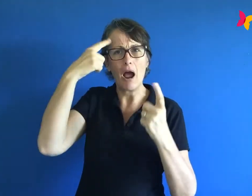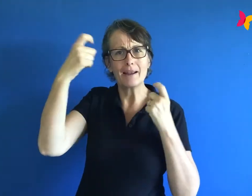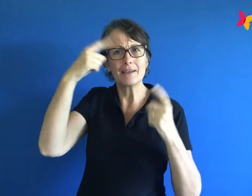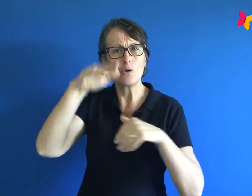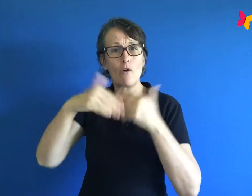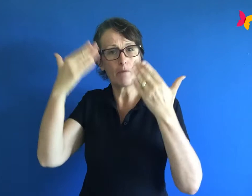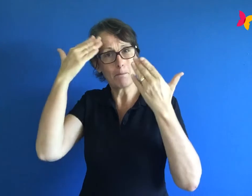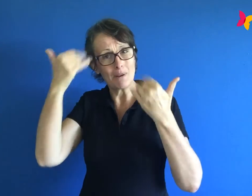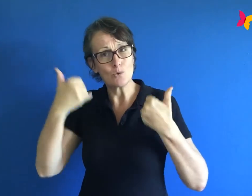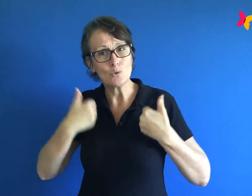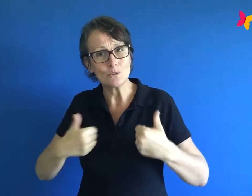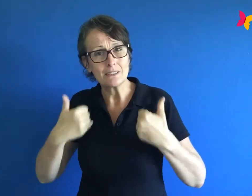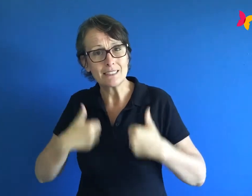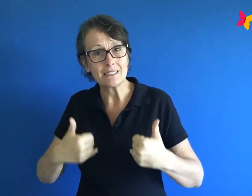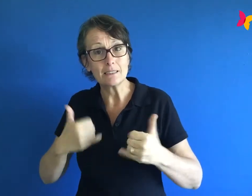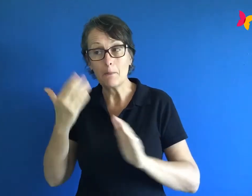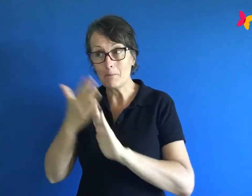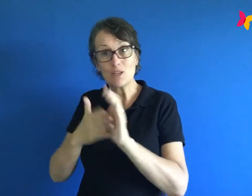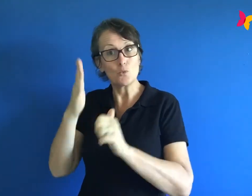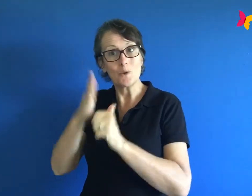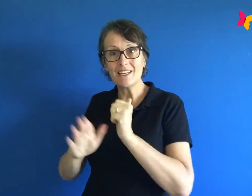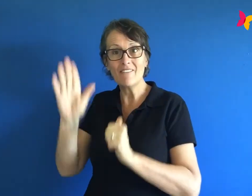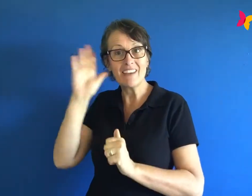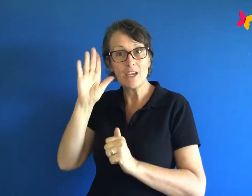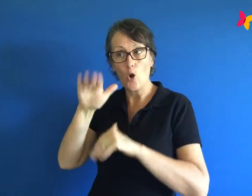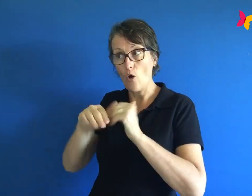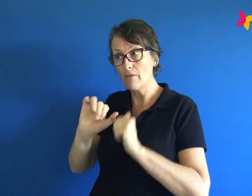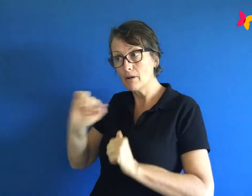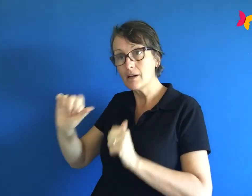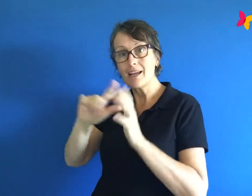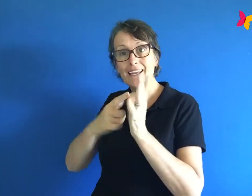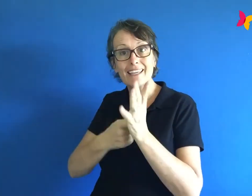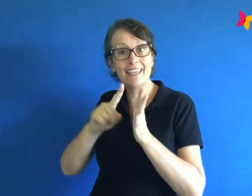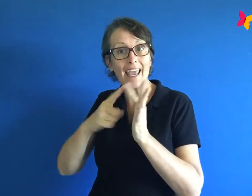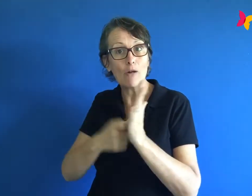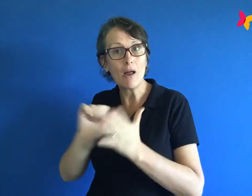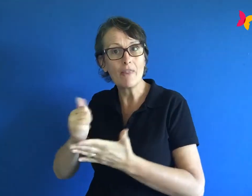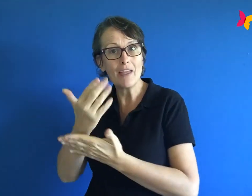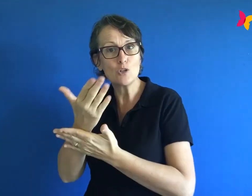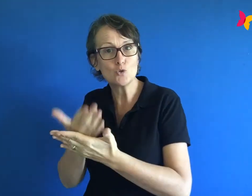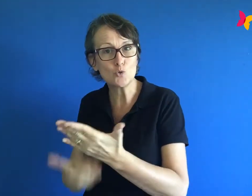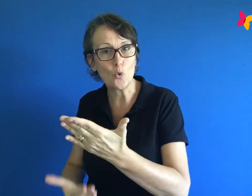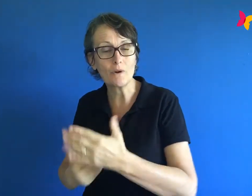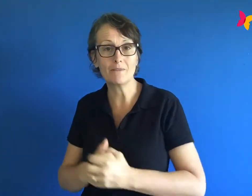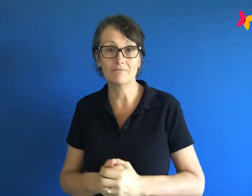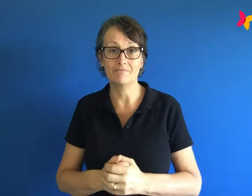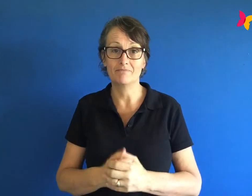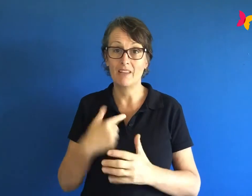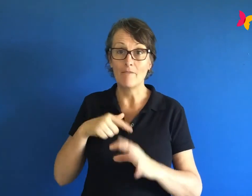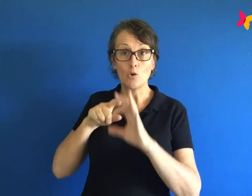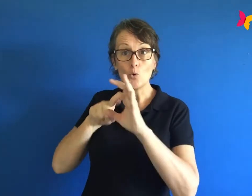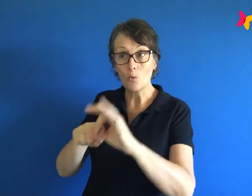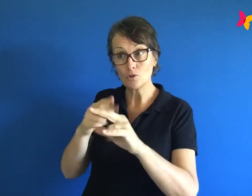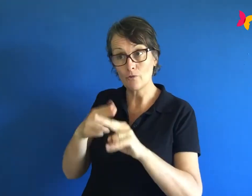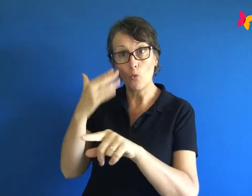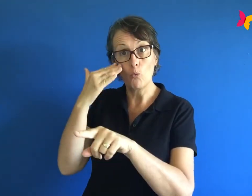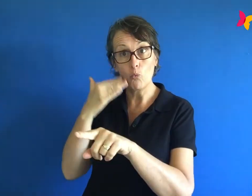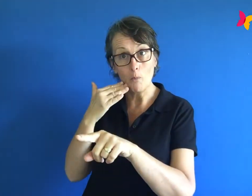they tend to go unheard. Did you have an imagination about particular things you wanted to do, particular ways you wanted to raise